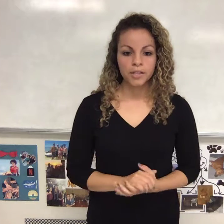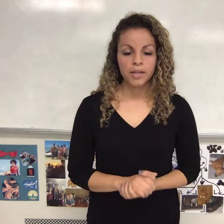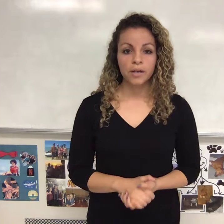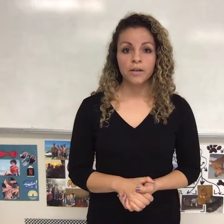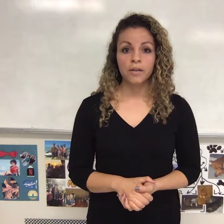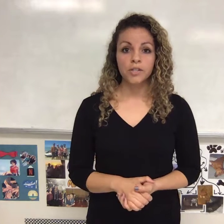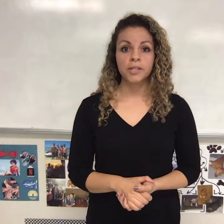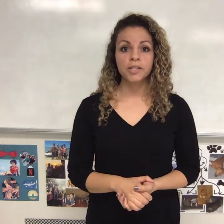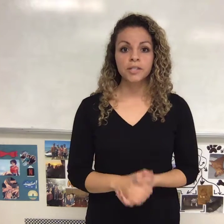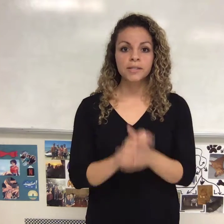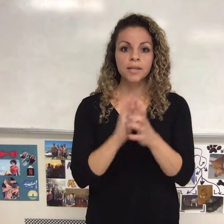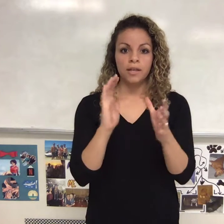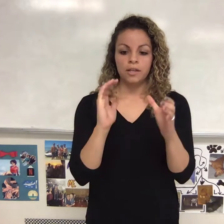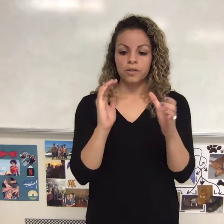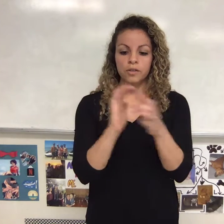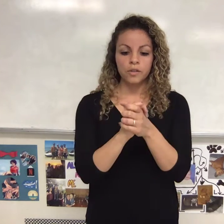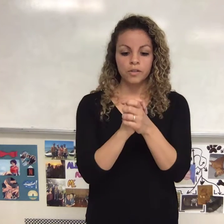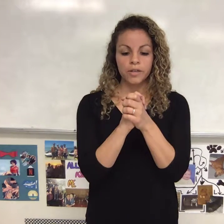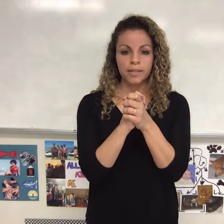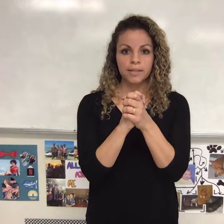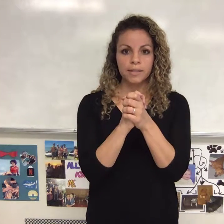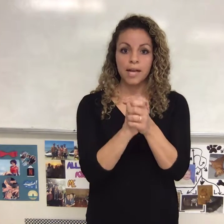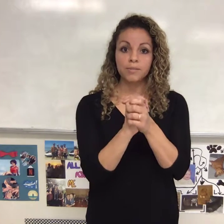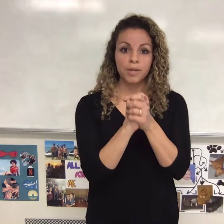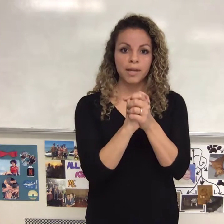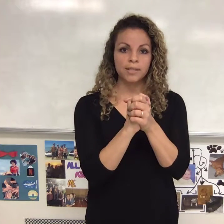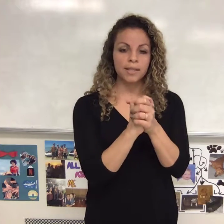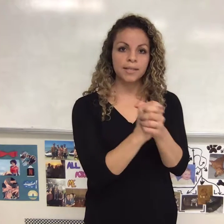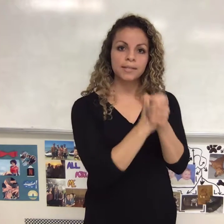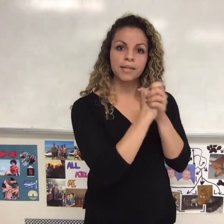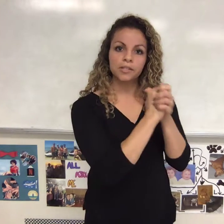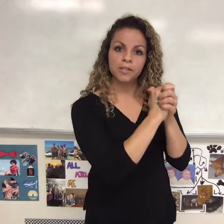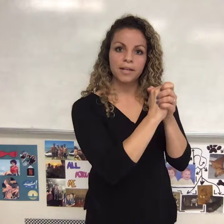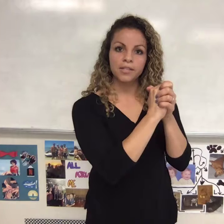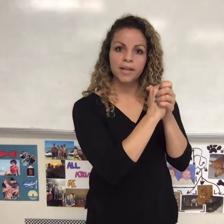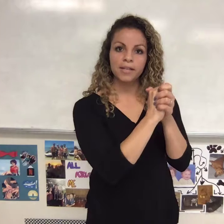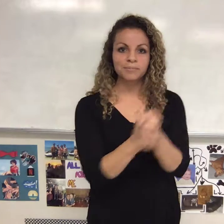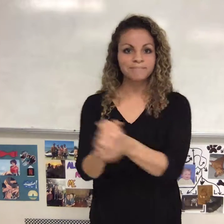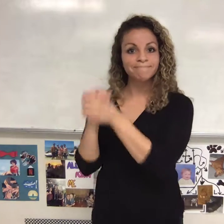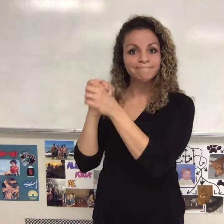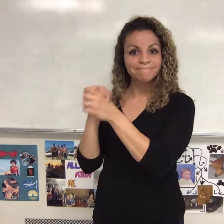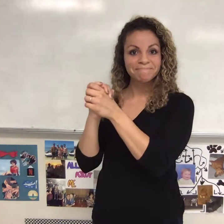Congratulate or congratulations, you're gonna close your hands, clasp your hands like this, and just kind of shake.